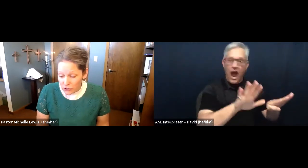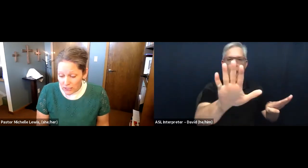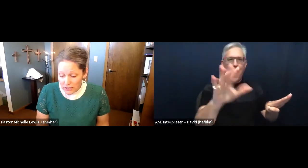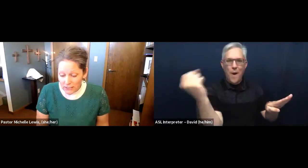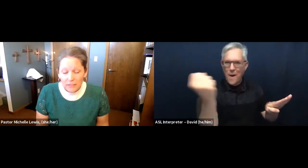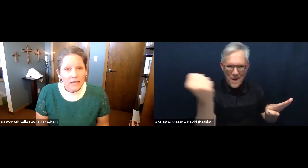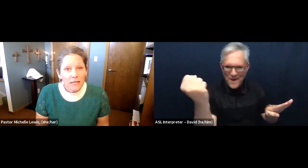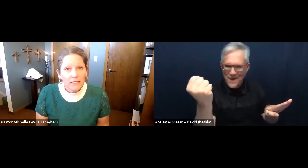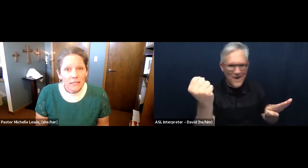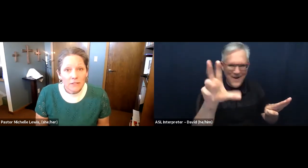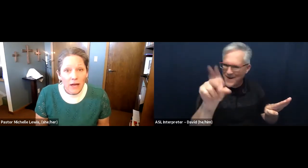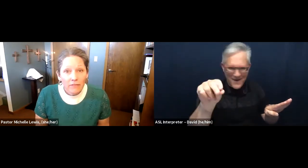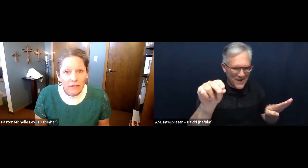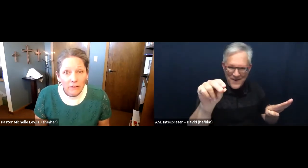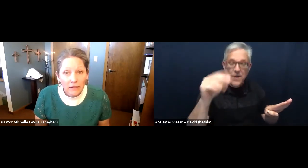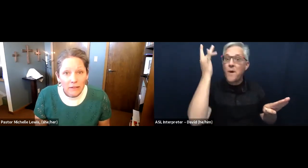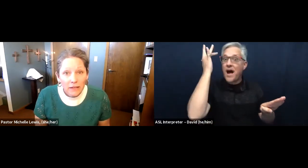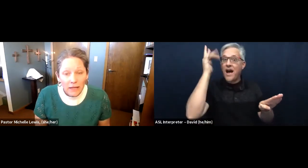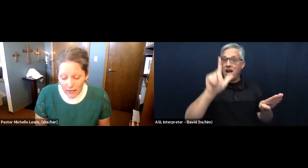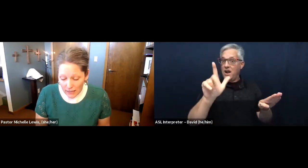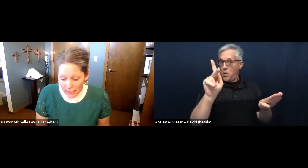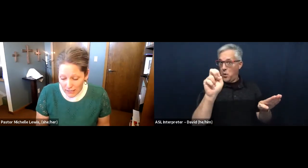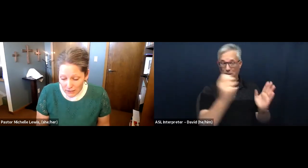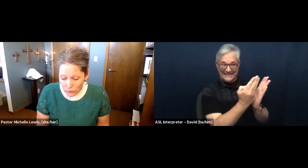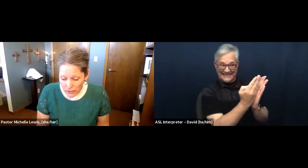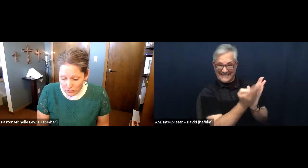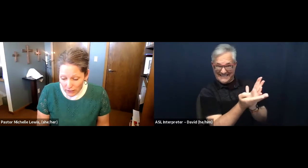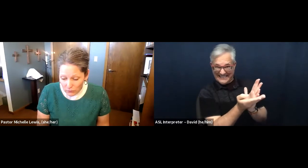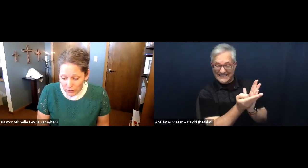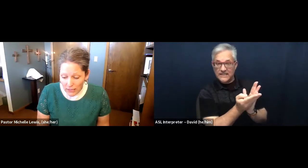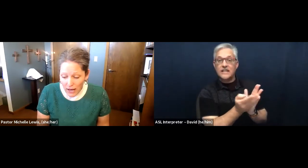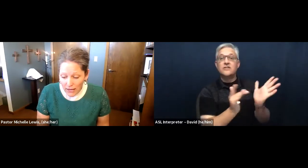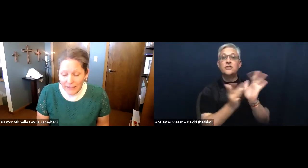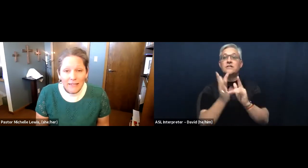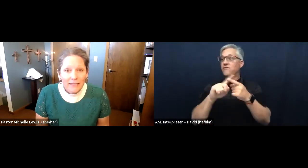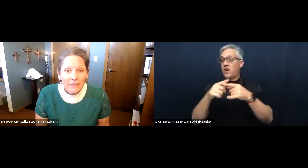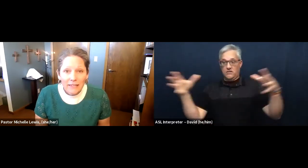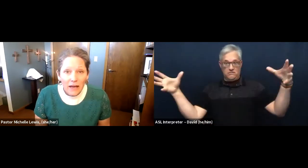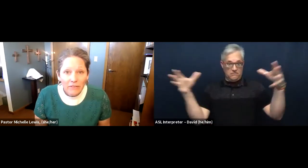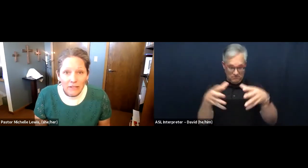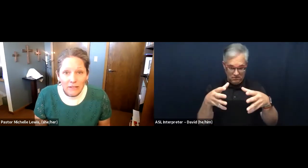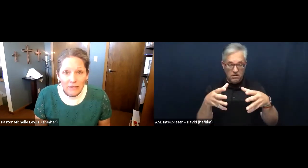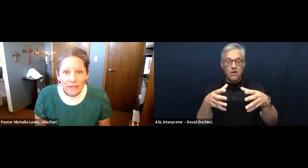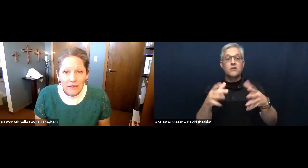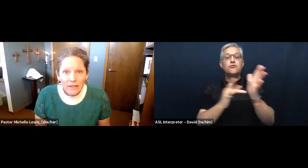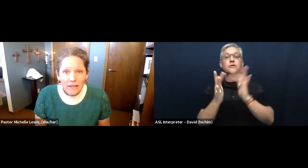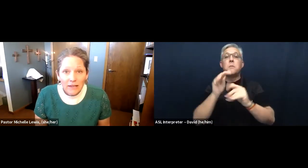see Jesus ascends into heaven and is reunited with God in